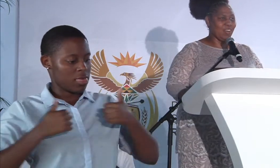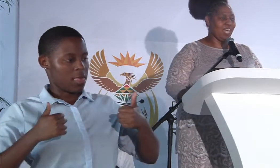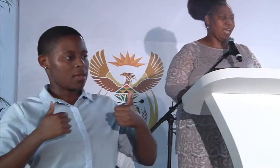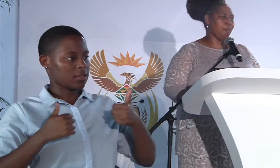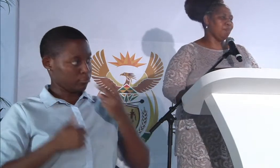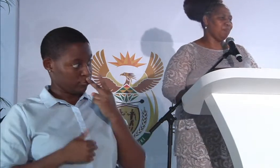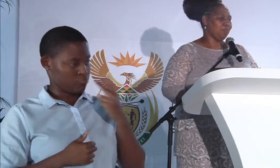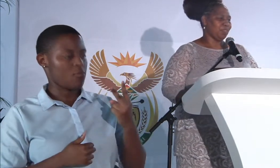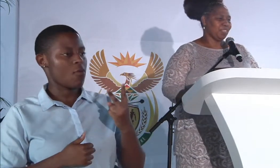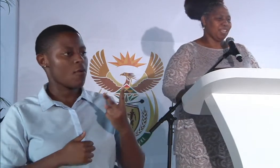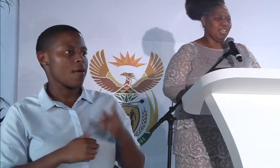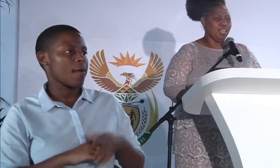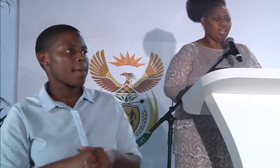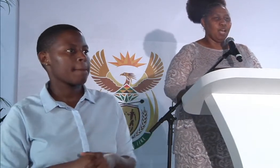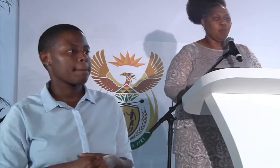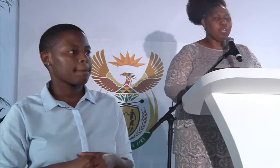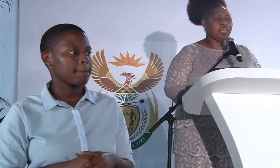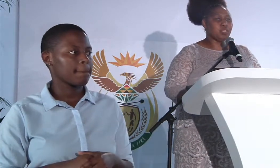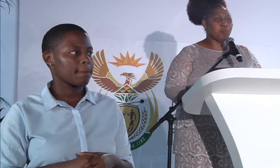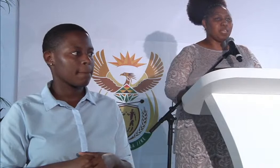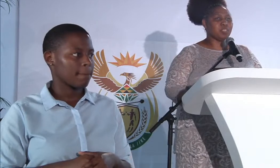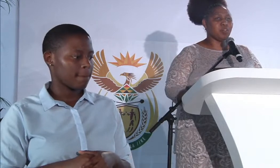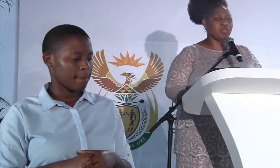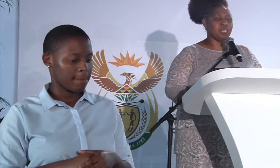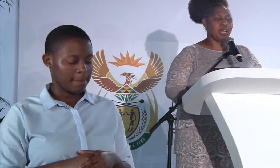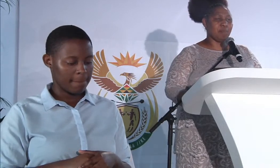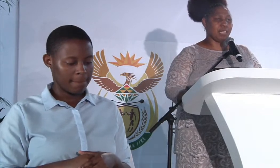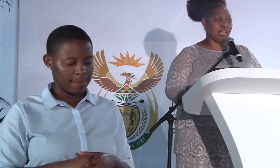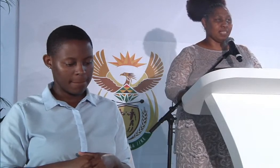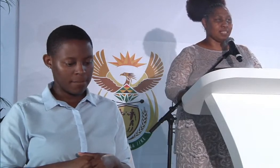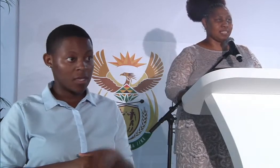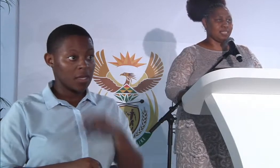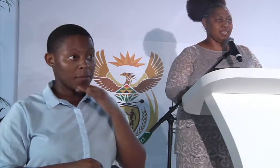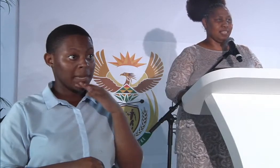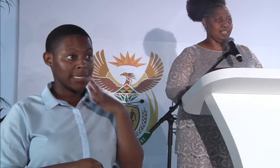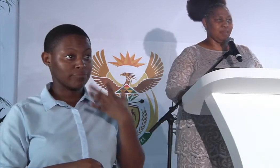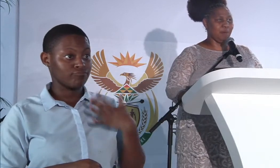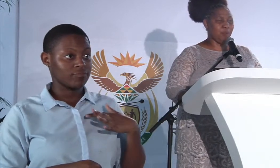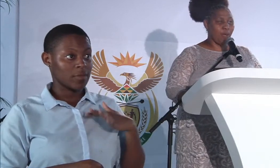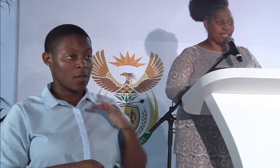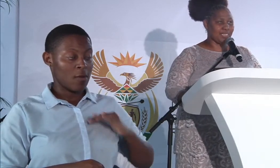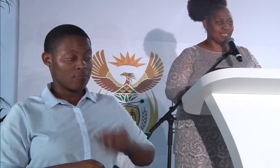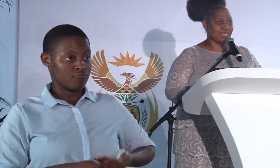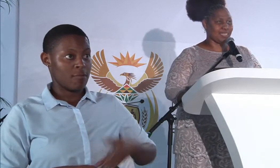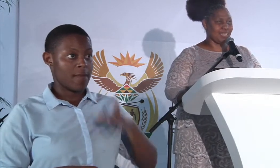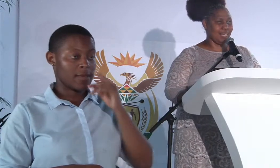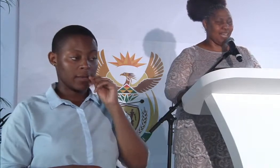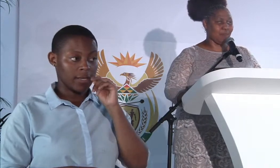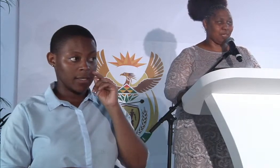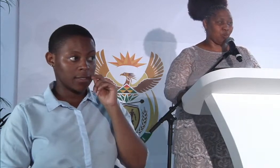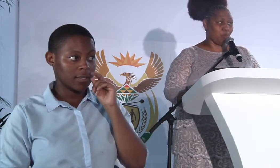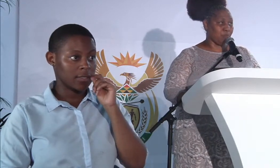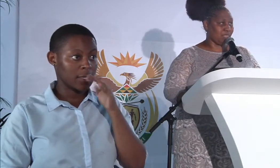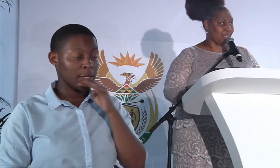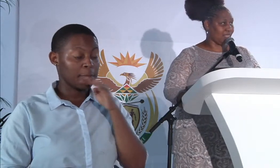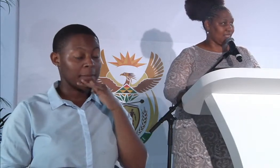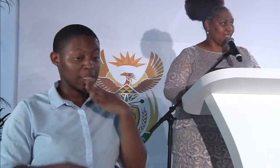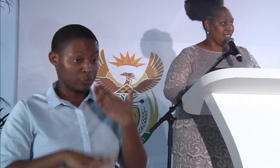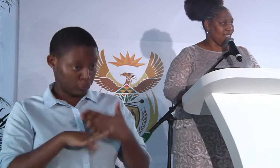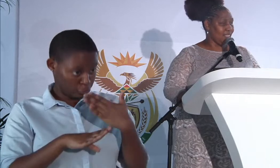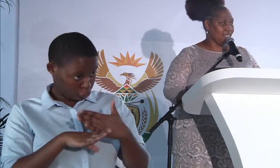So we need to make sure that ama girls, nama boys, and ama